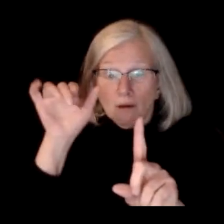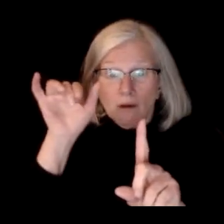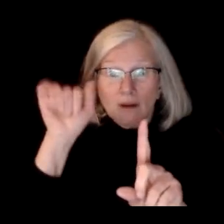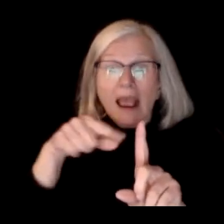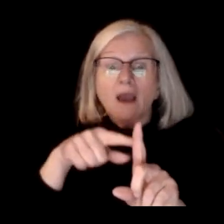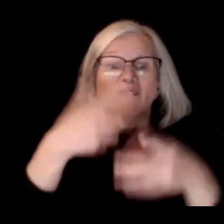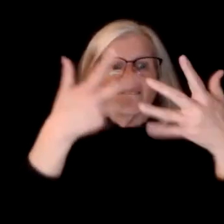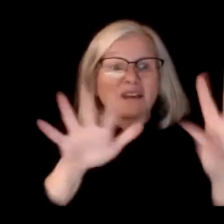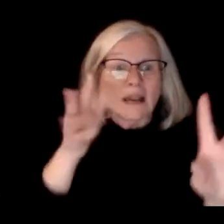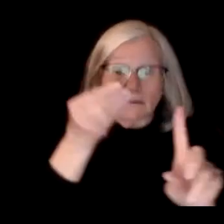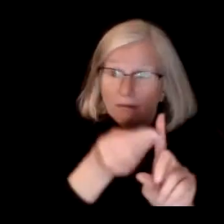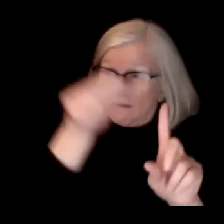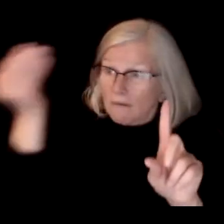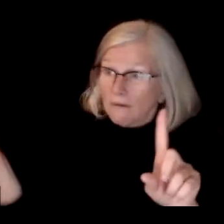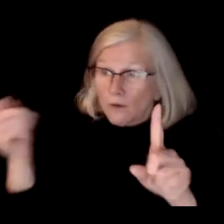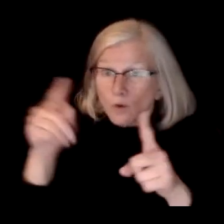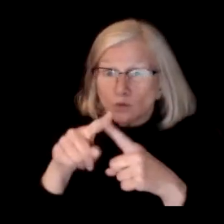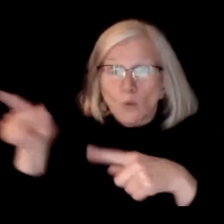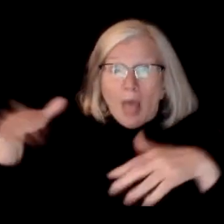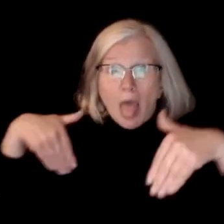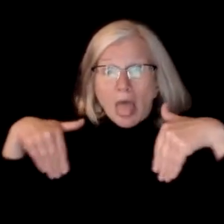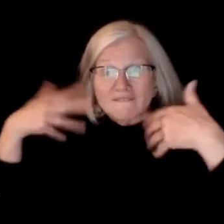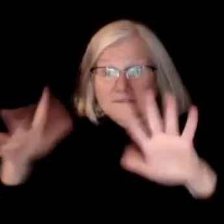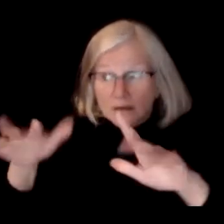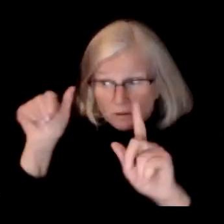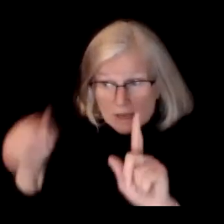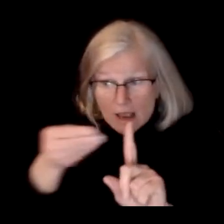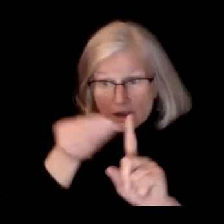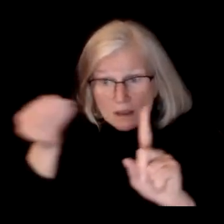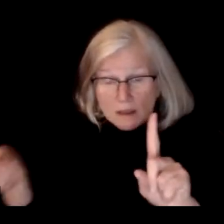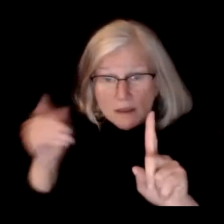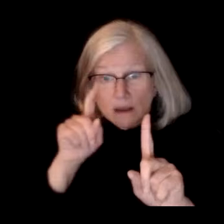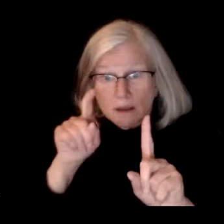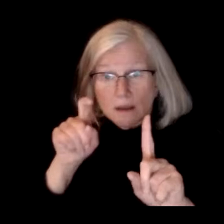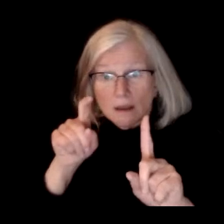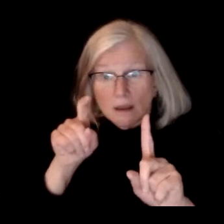to put it send it to another location then?